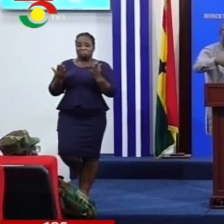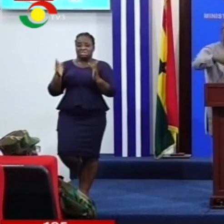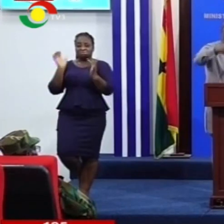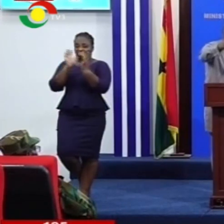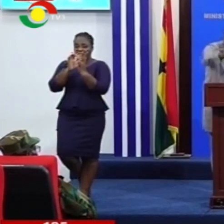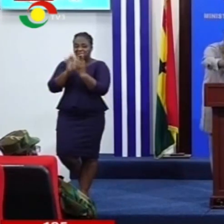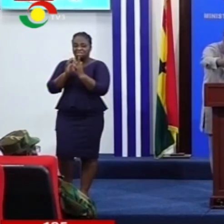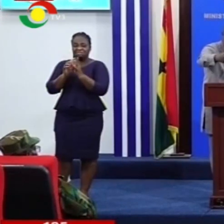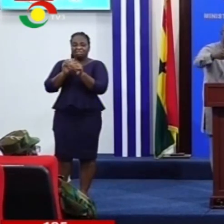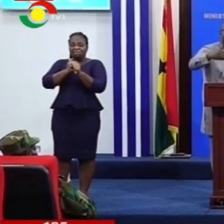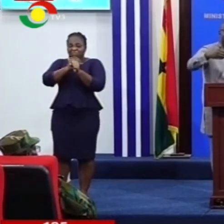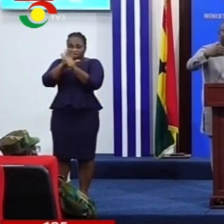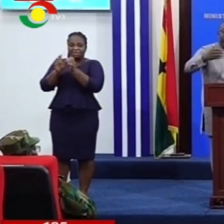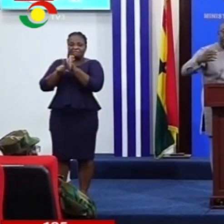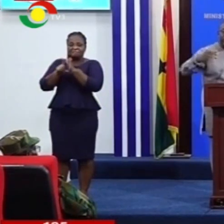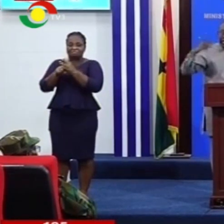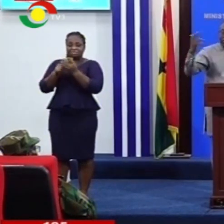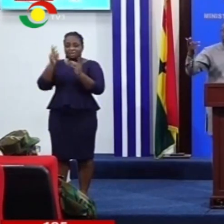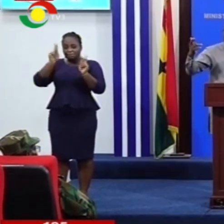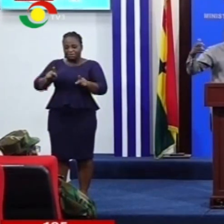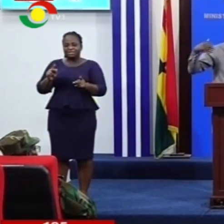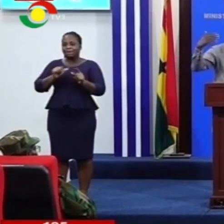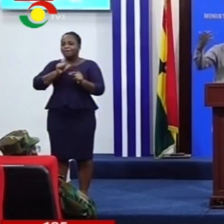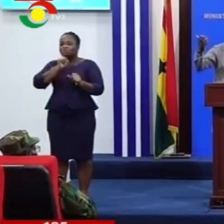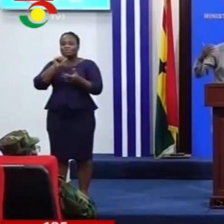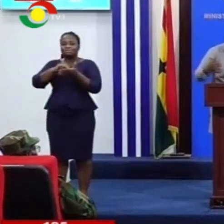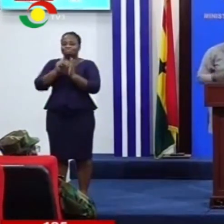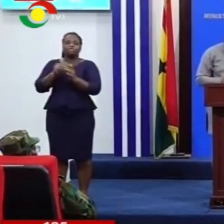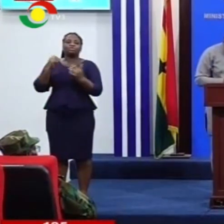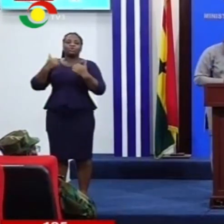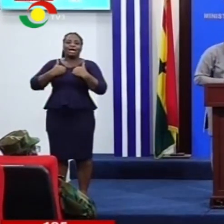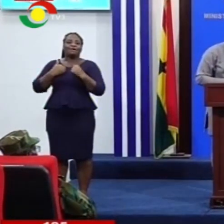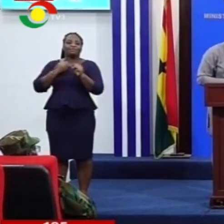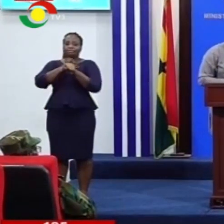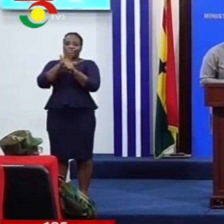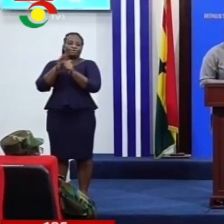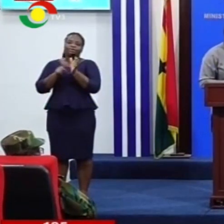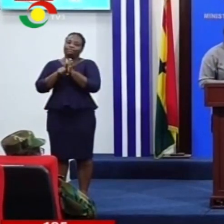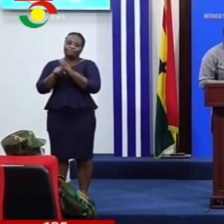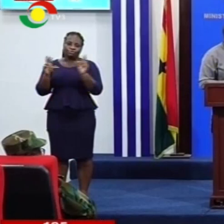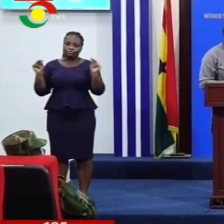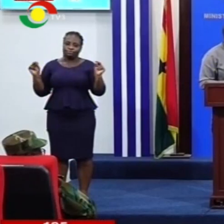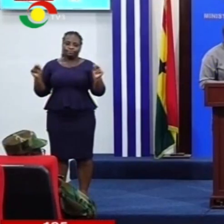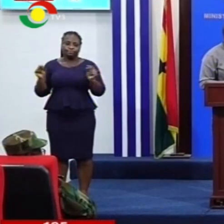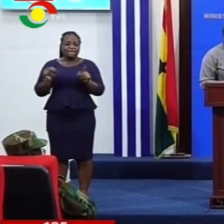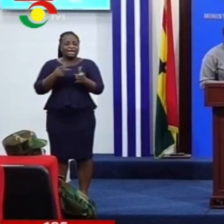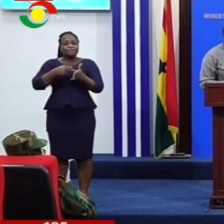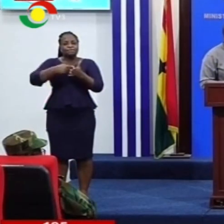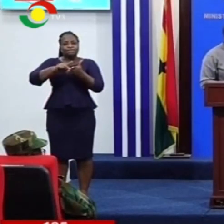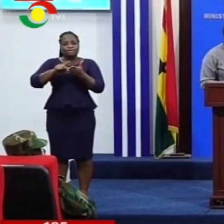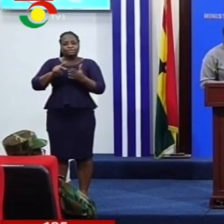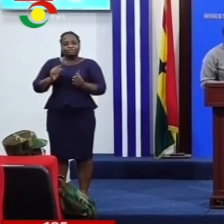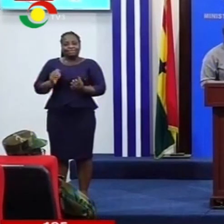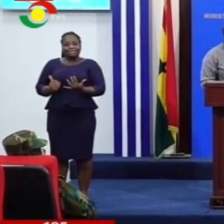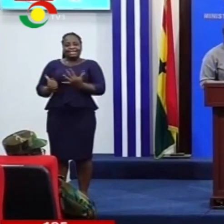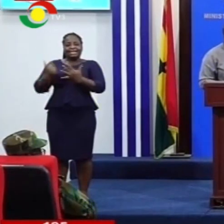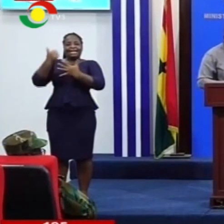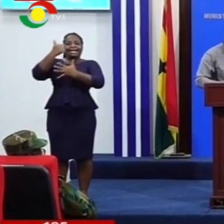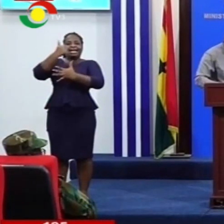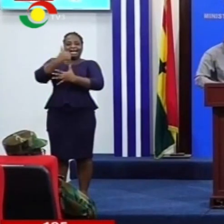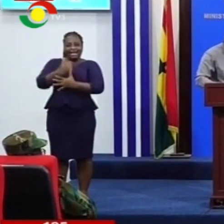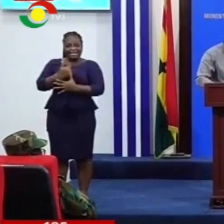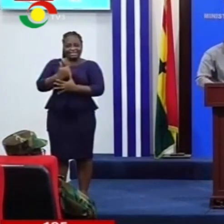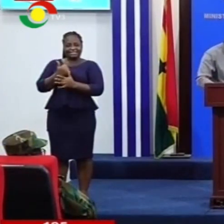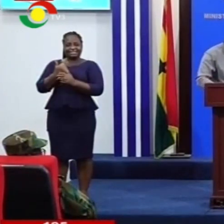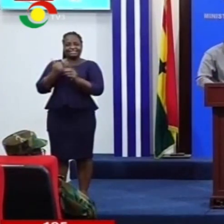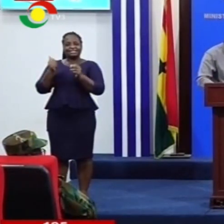case of Tamale, they tested negative. So let's all keep our fingers crossed. And Honorable Minister, also, as part of the enhanced contact